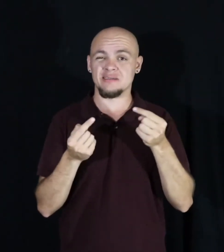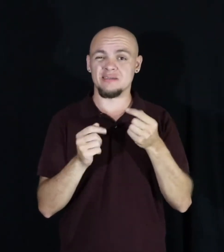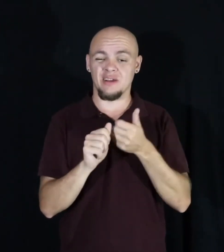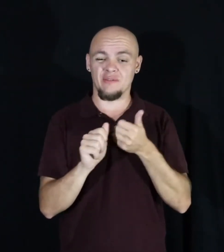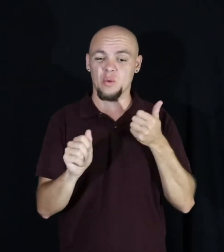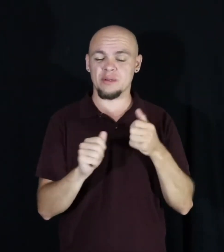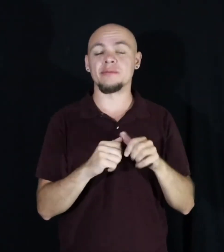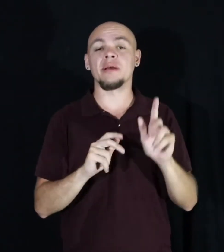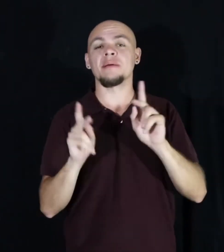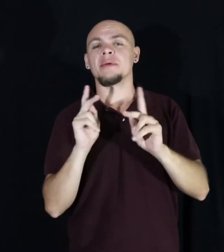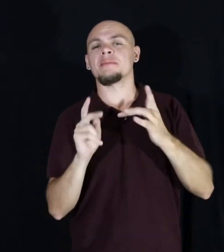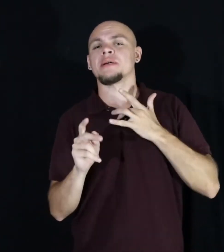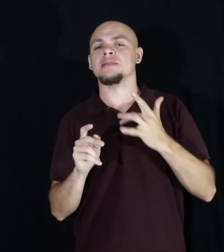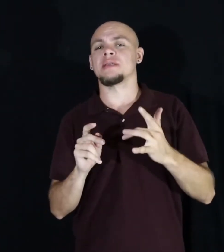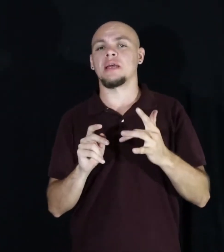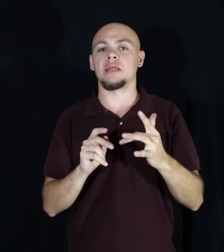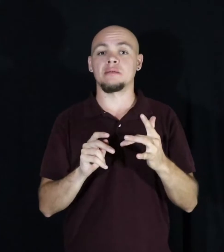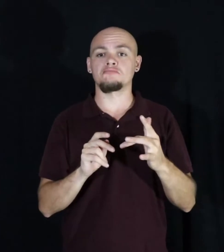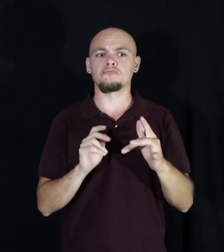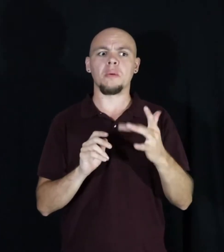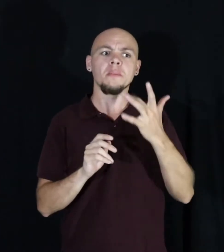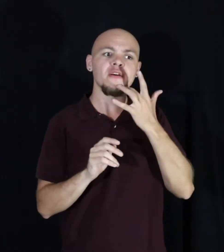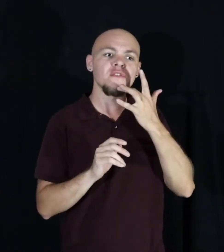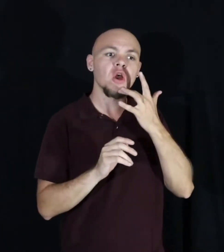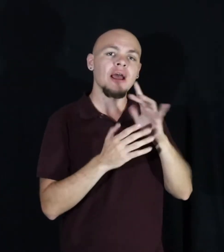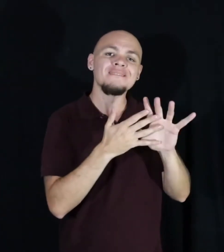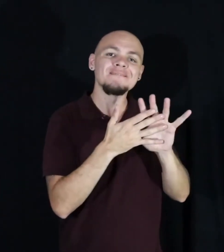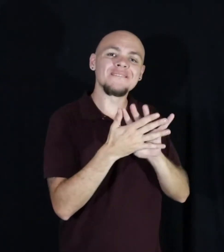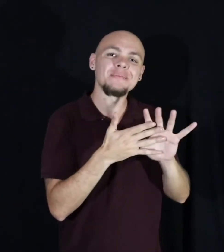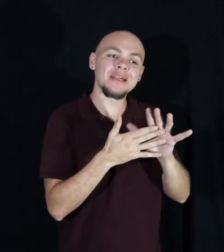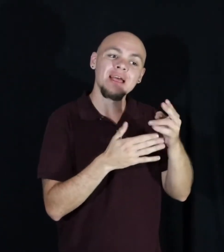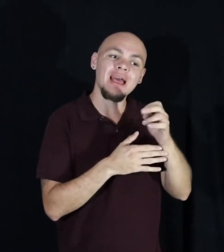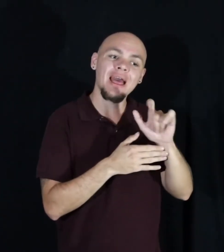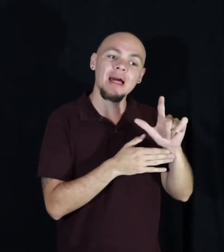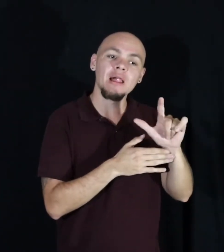people will choose a familiar hell over an unfamiliar heaven.